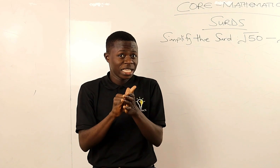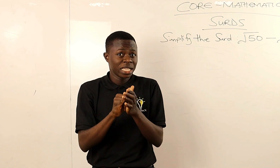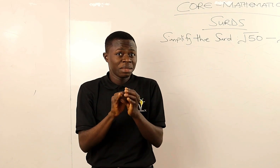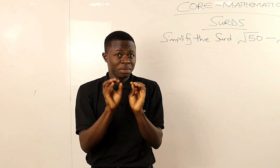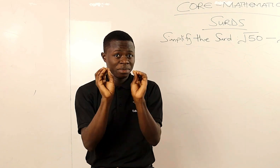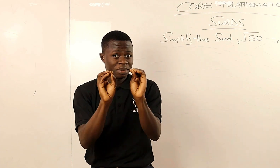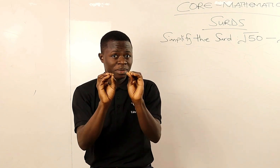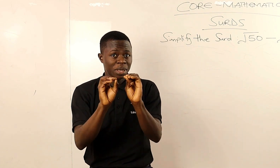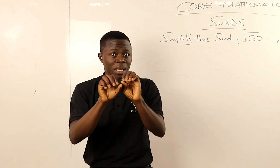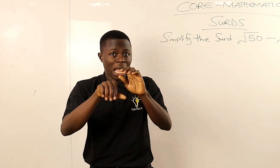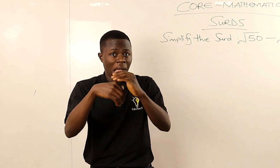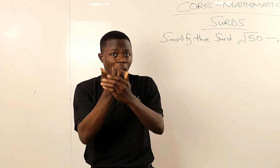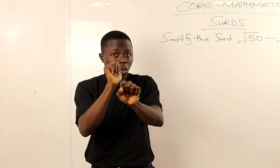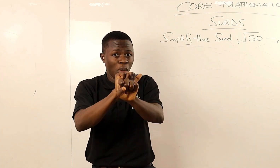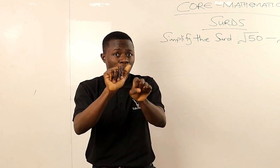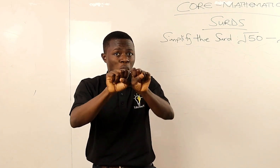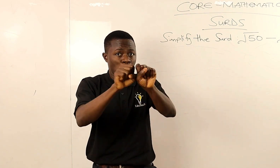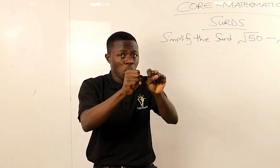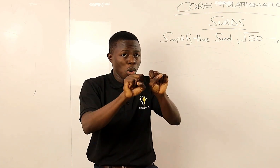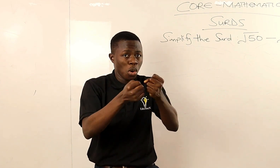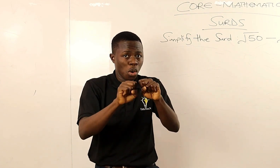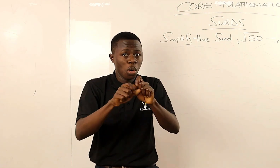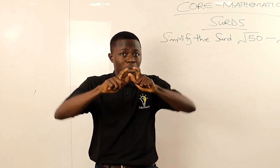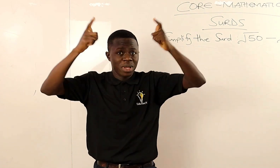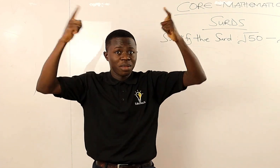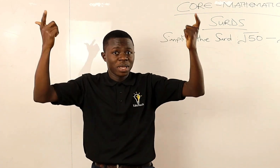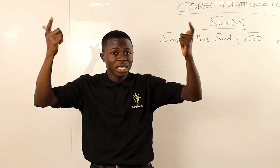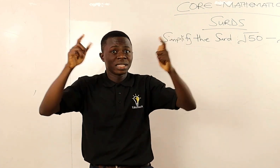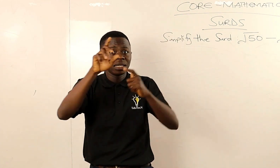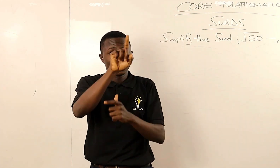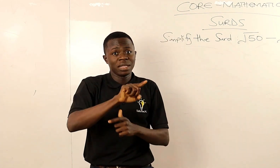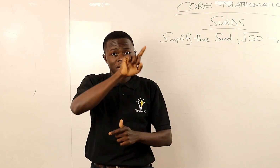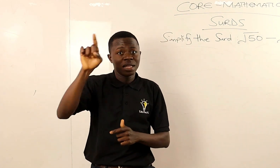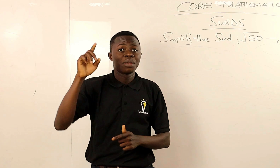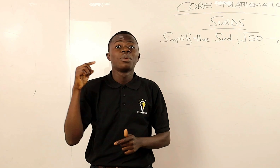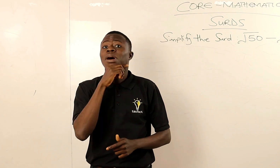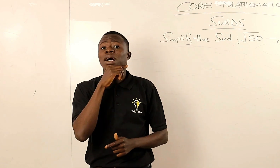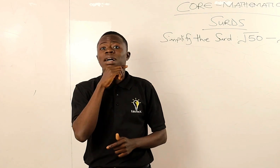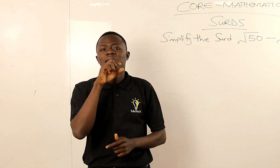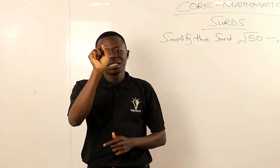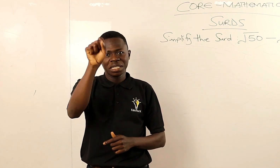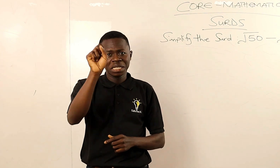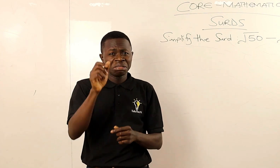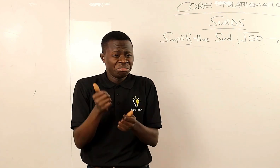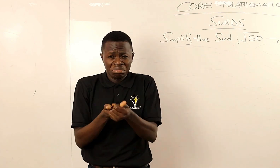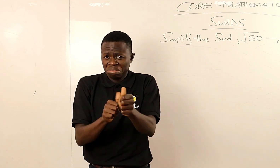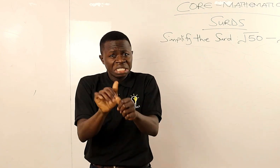in the previous lesson, we said that when you have complex sets like you see on the